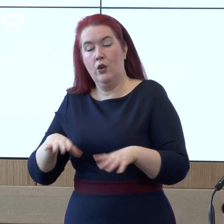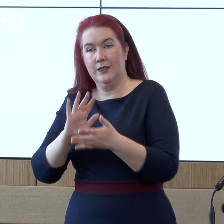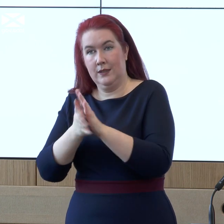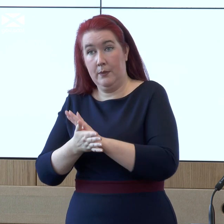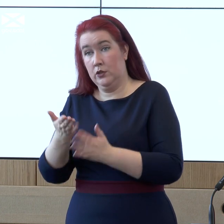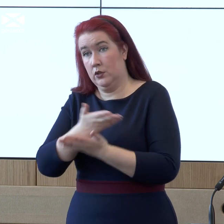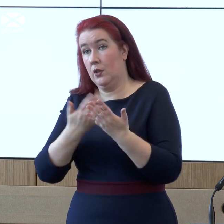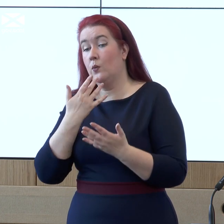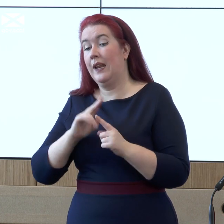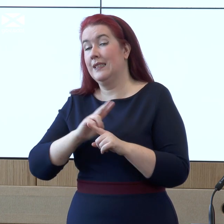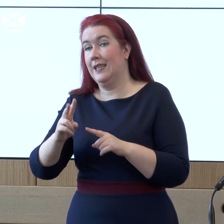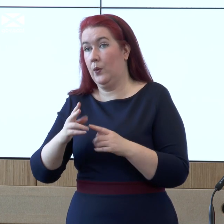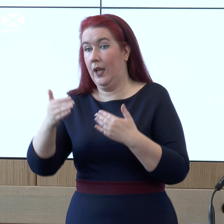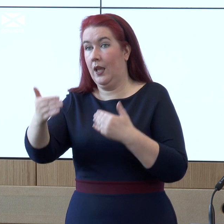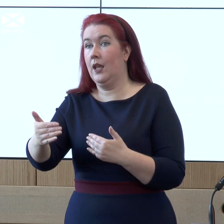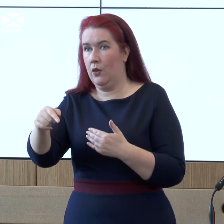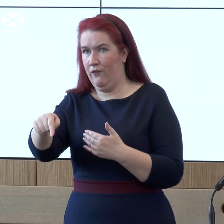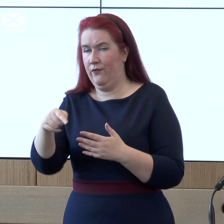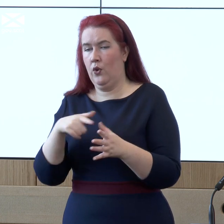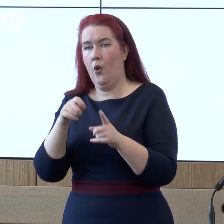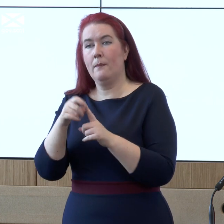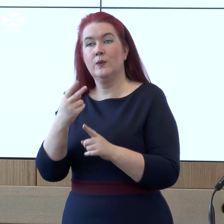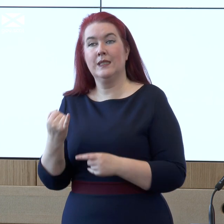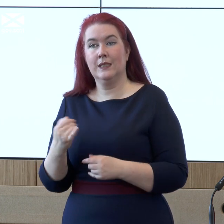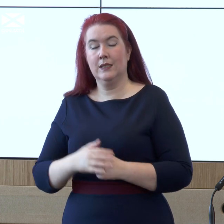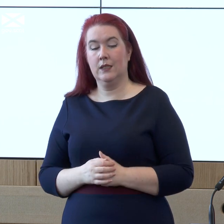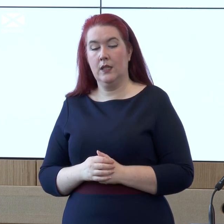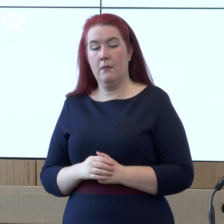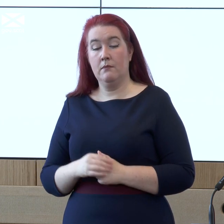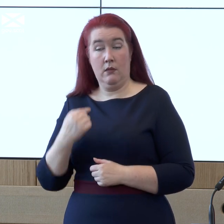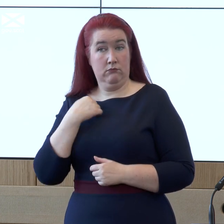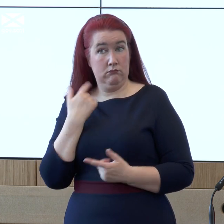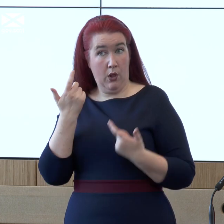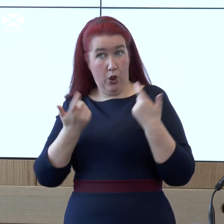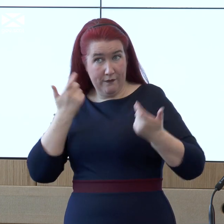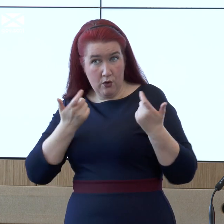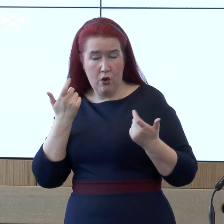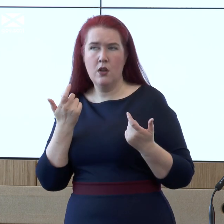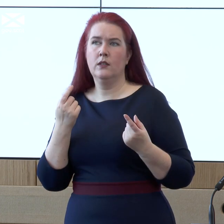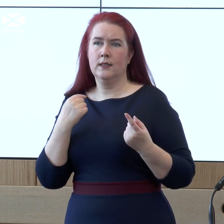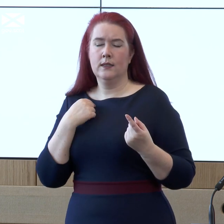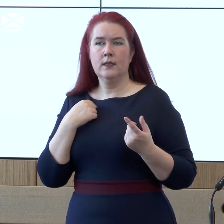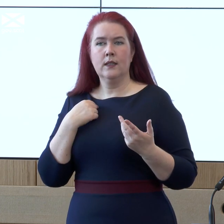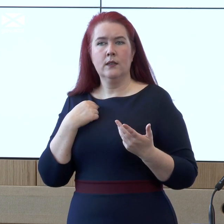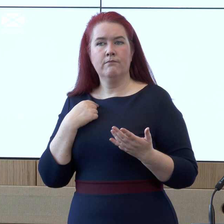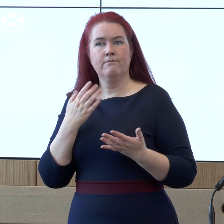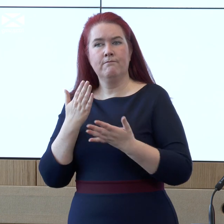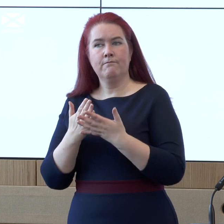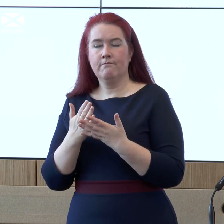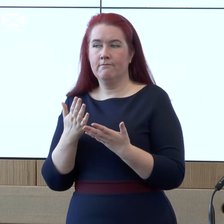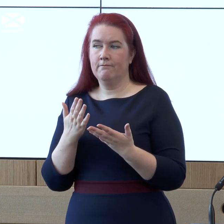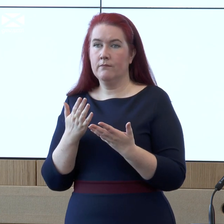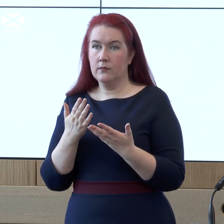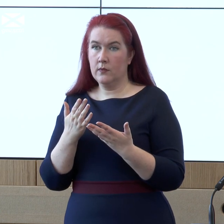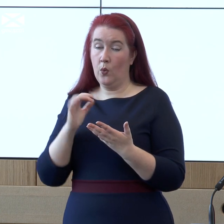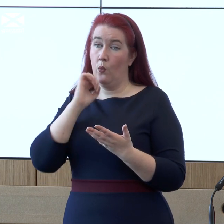week of the event. But what I will be looking for, and what I certainly will take the